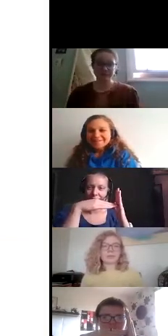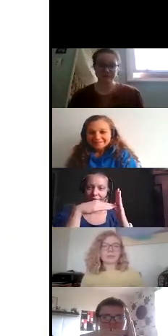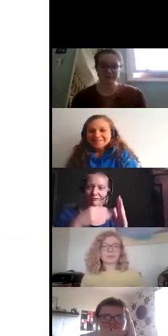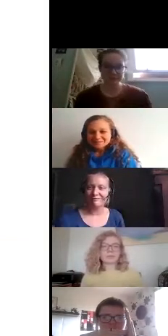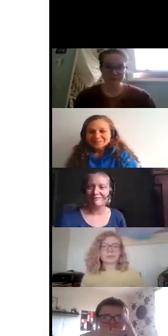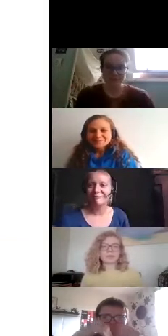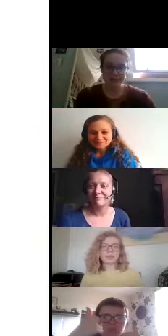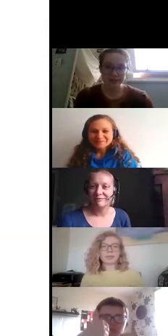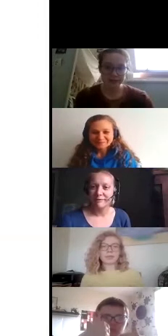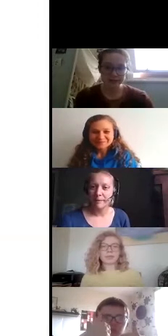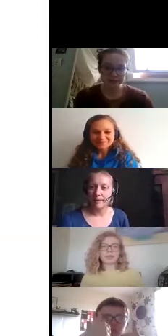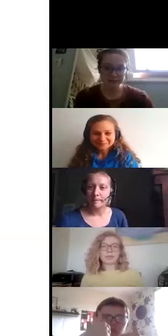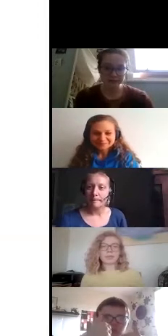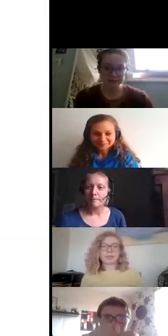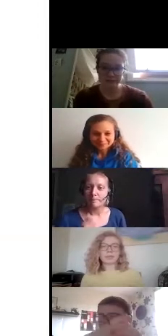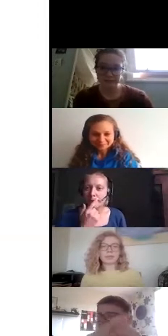Cool.